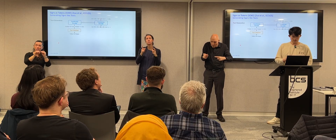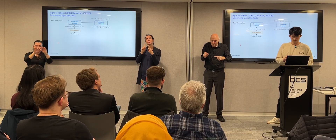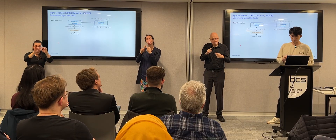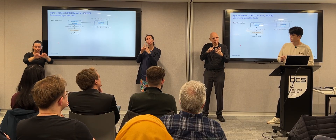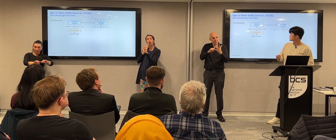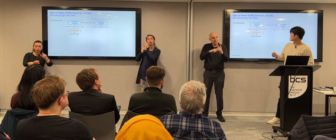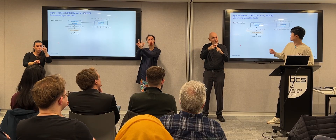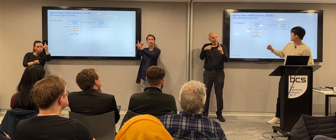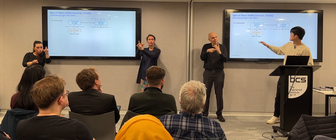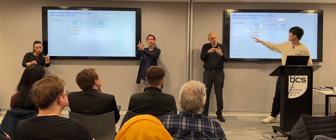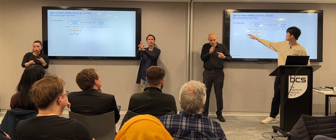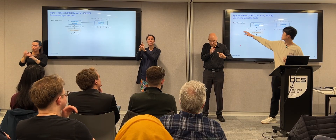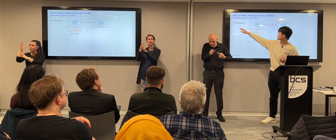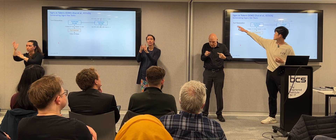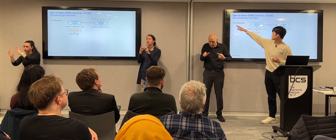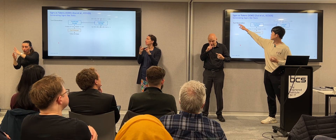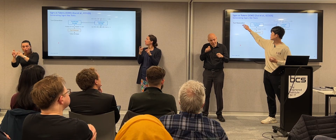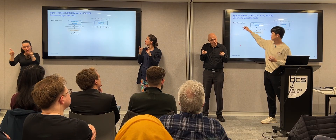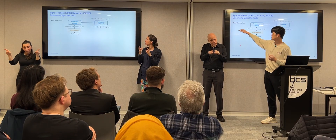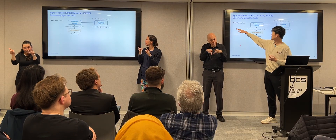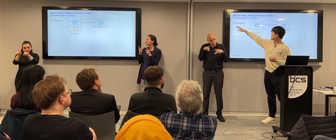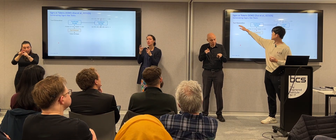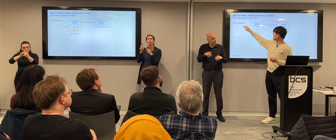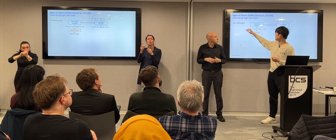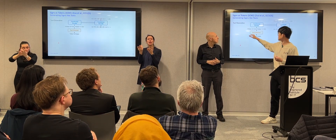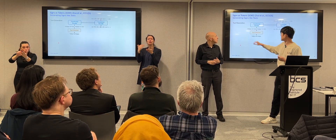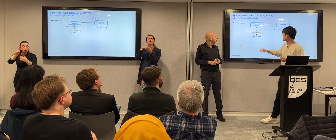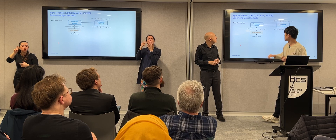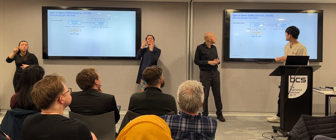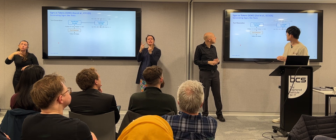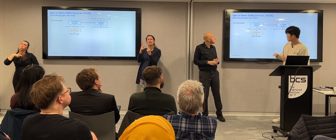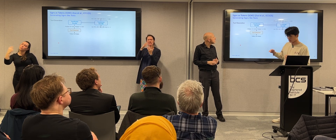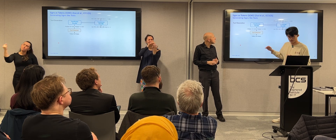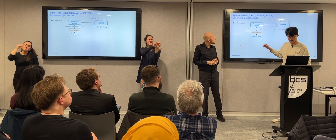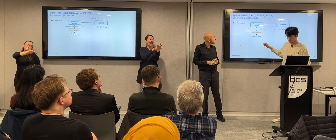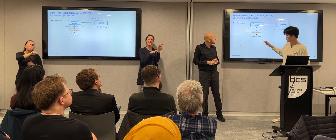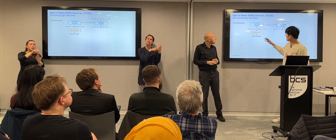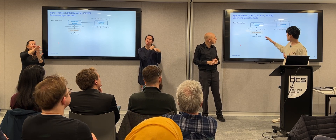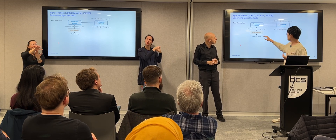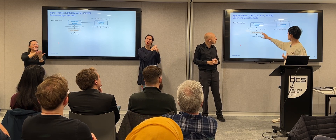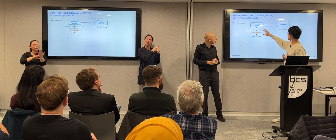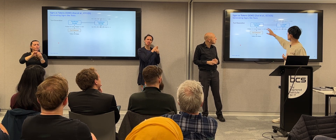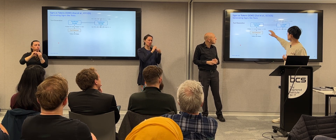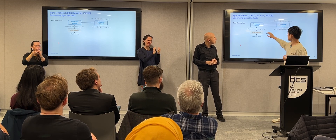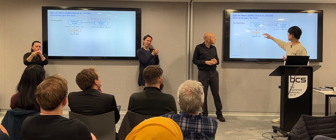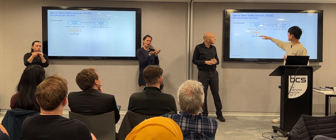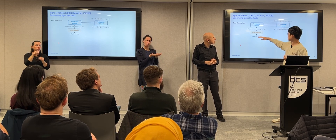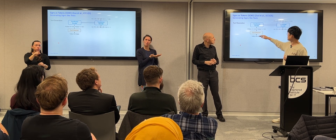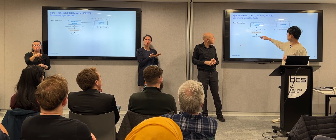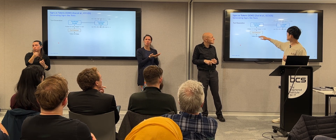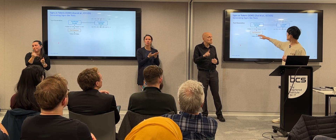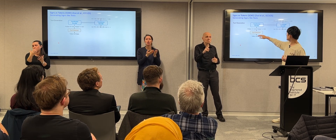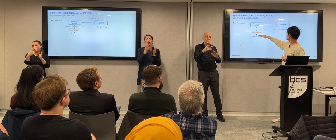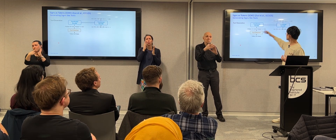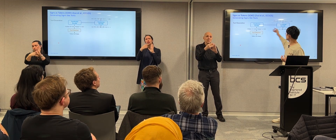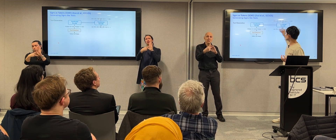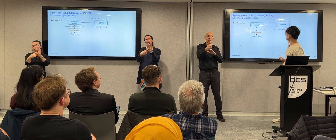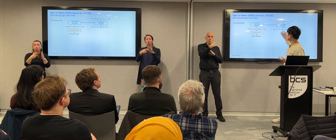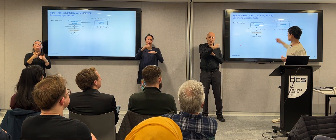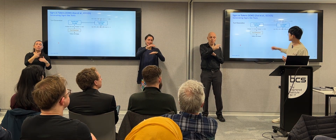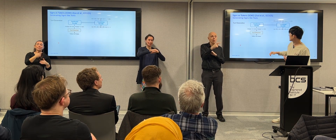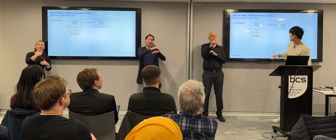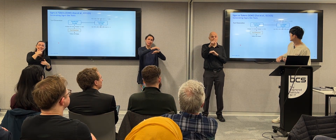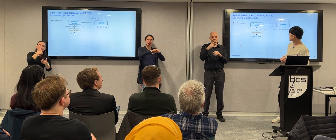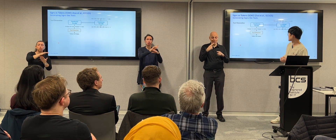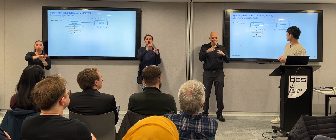me first revisit the framework of text generation. And I will use an example of English to